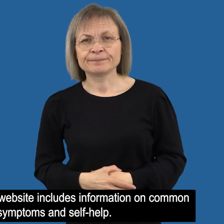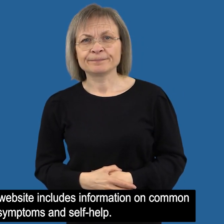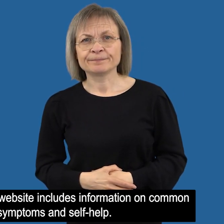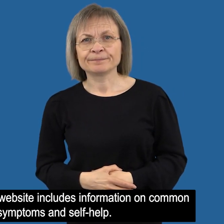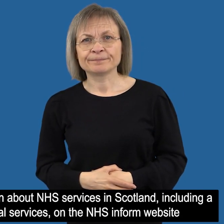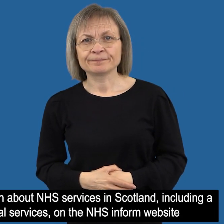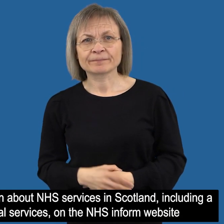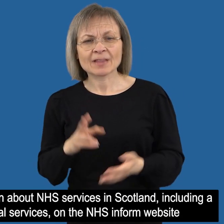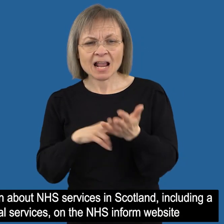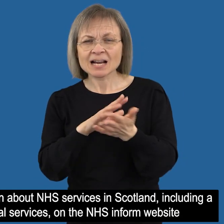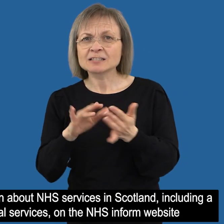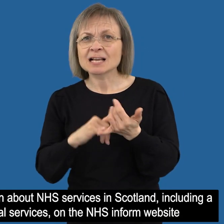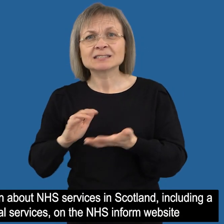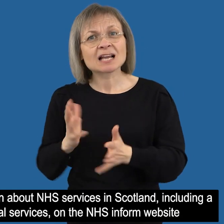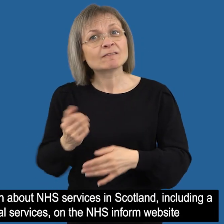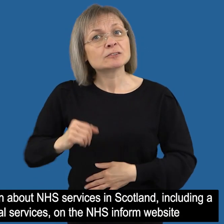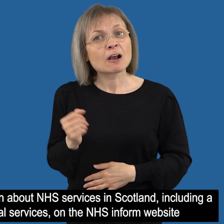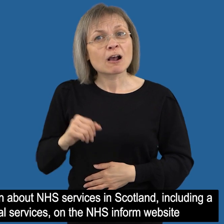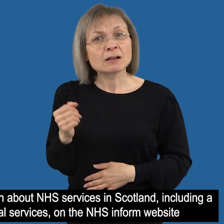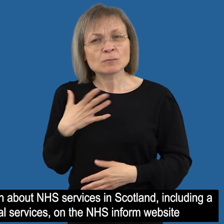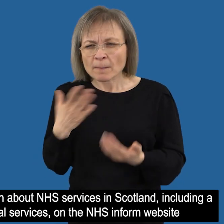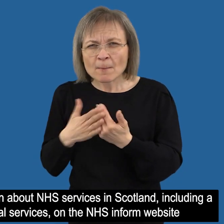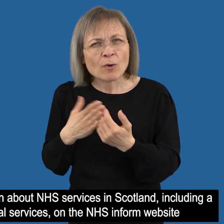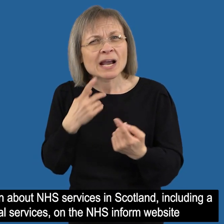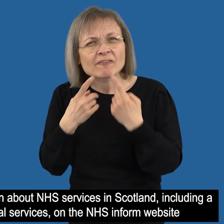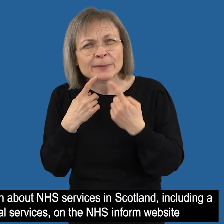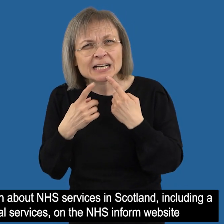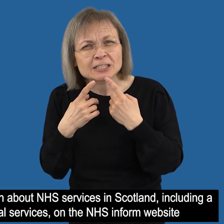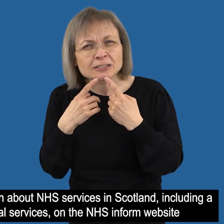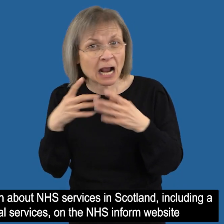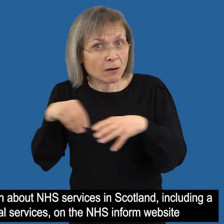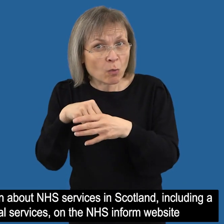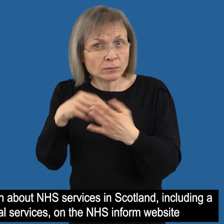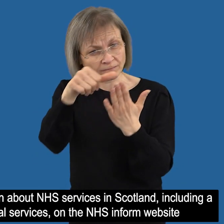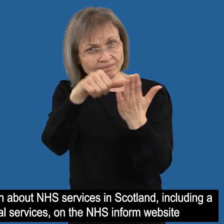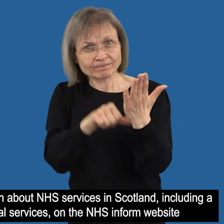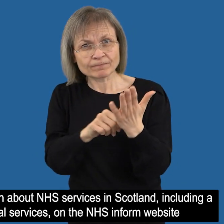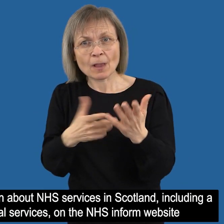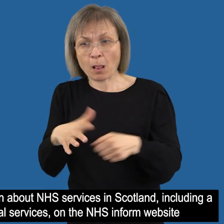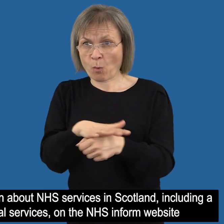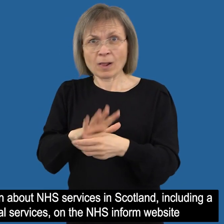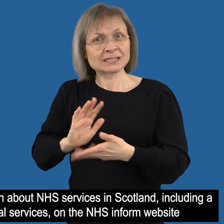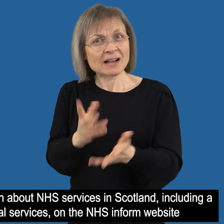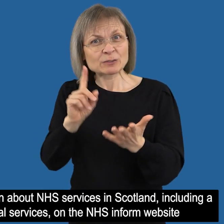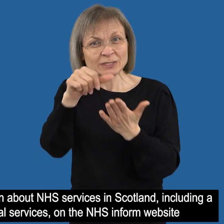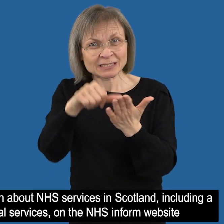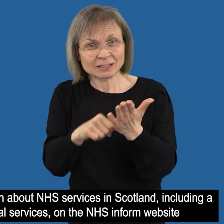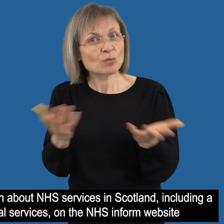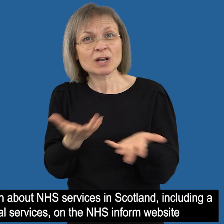find information about NHS services in Scotland, including a directory of local services on the NHS Inform